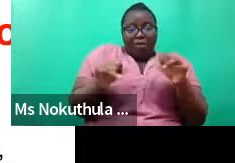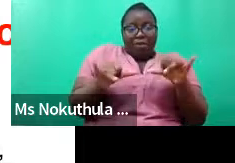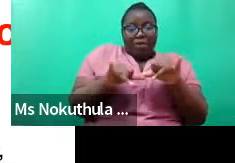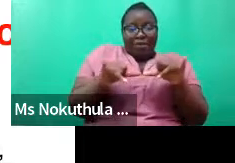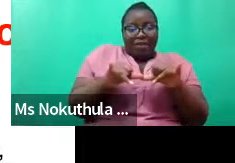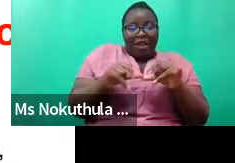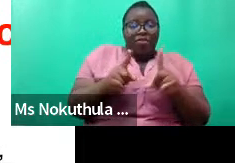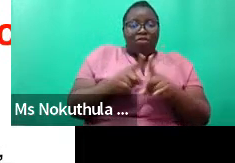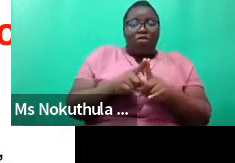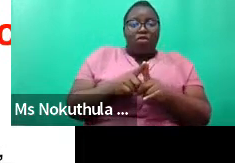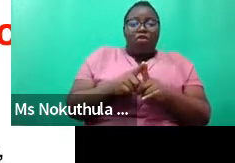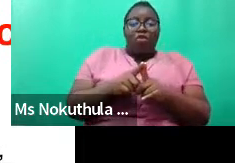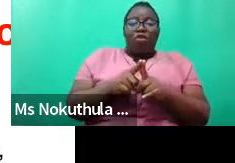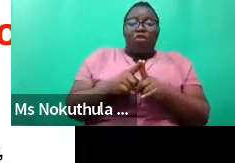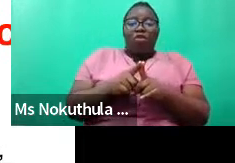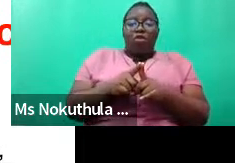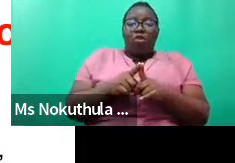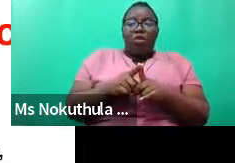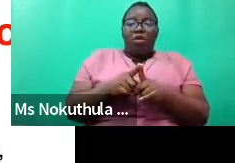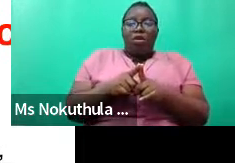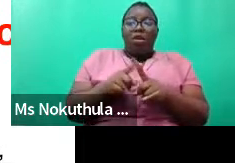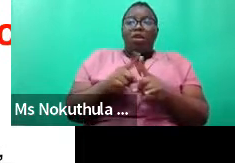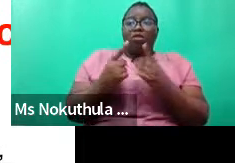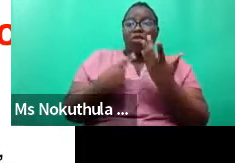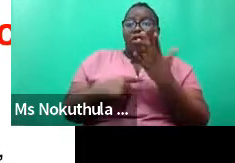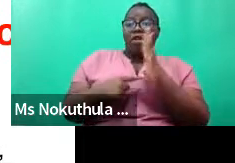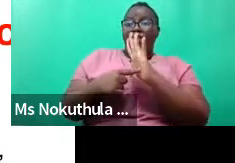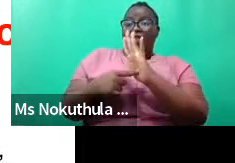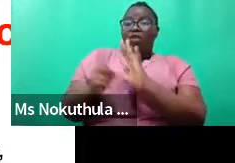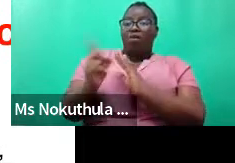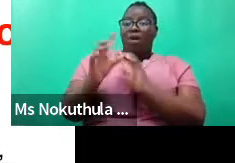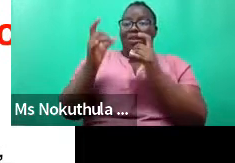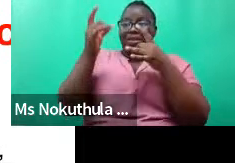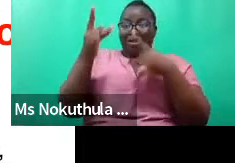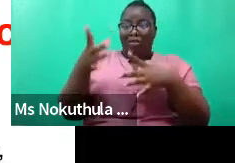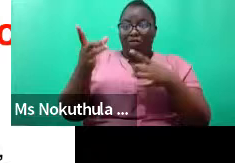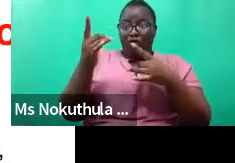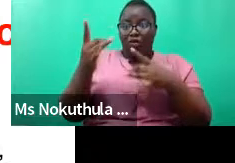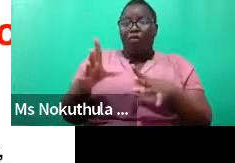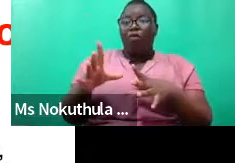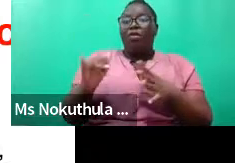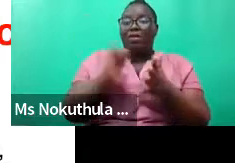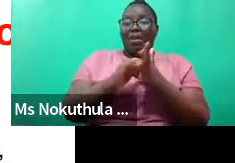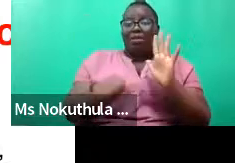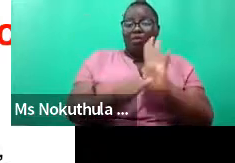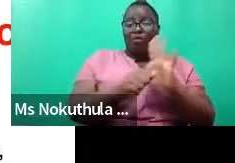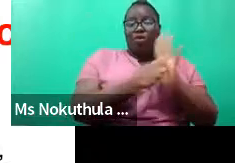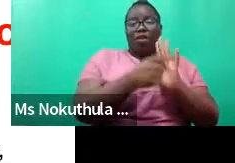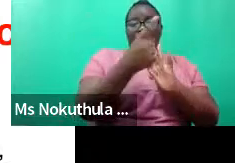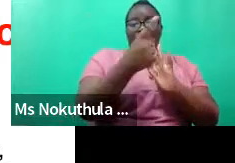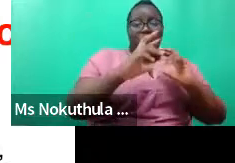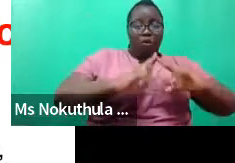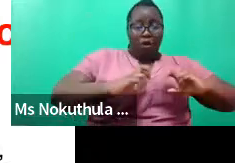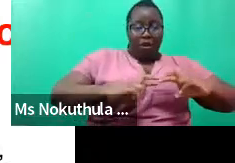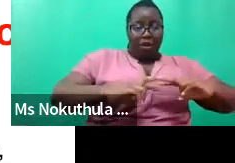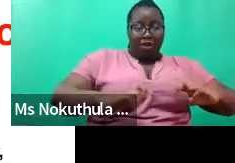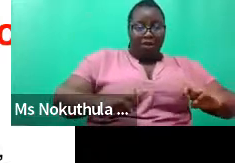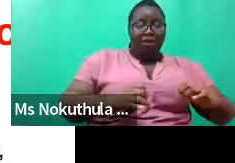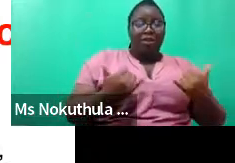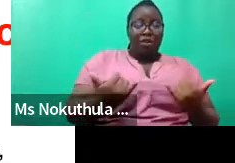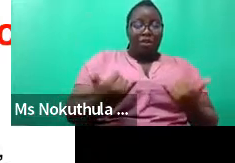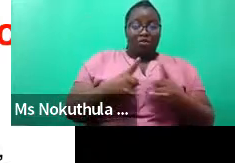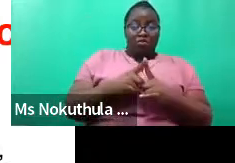have not revealed the information that is important for this study. And then the research was also